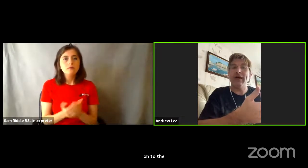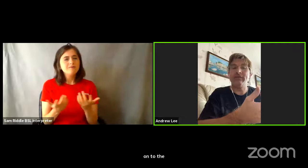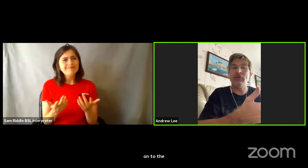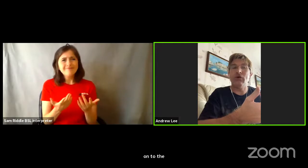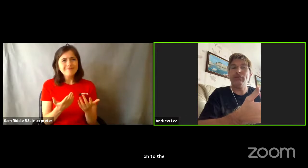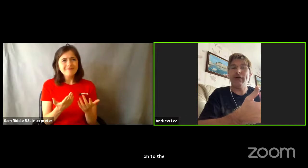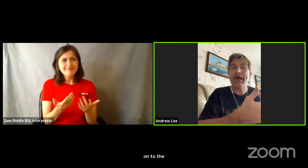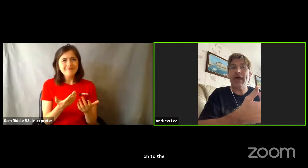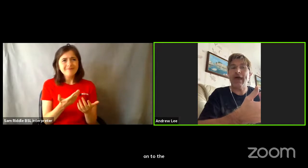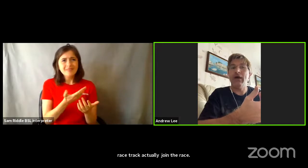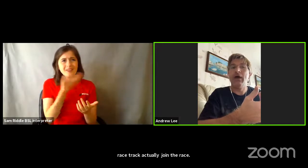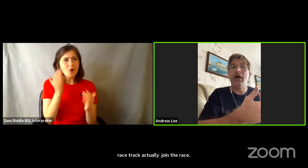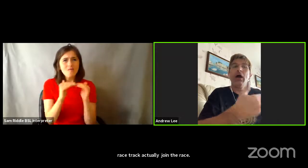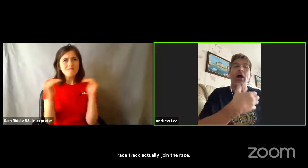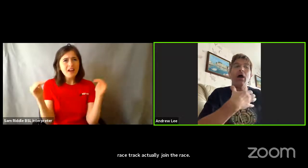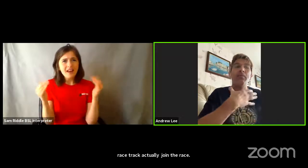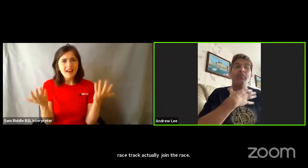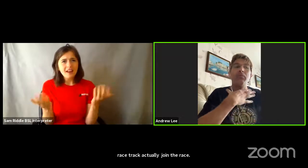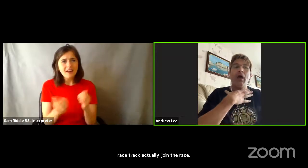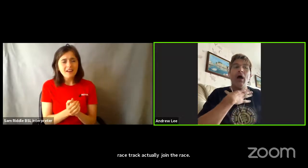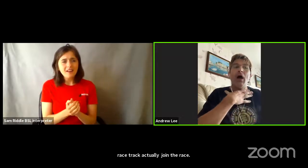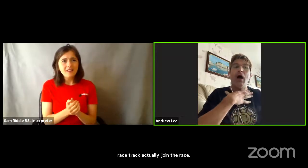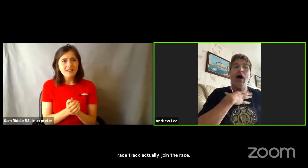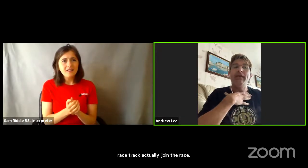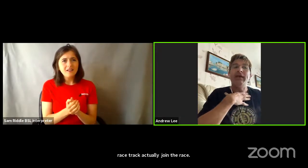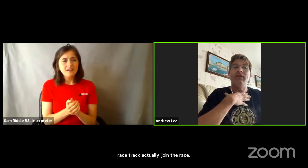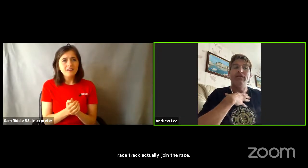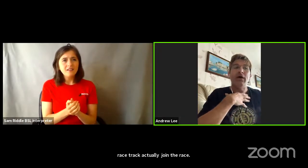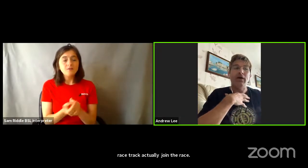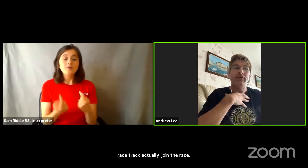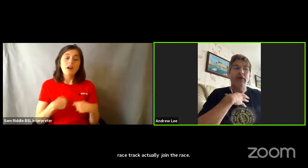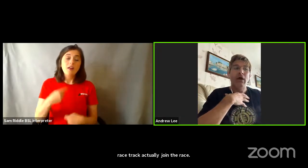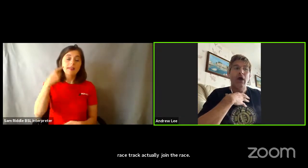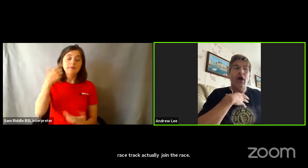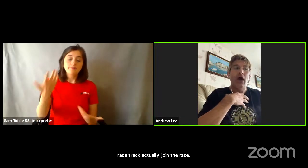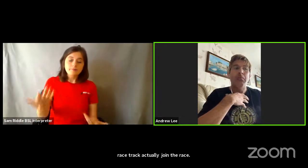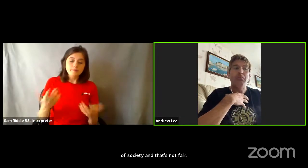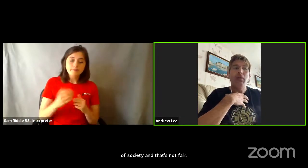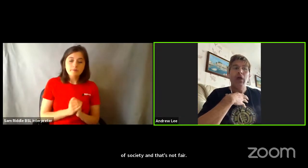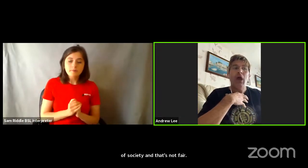not fair. I think that